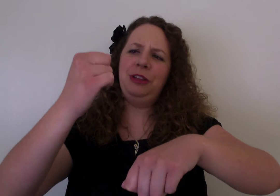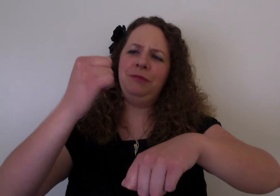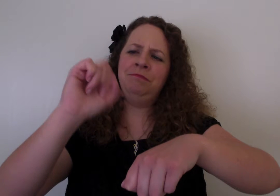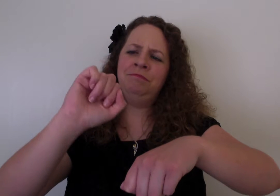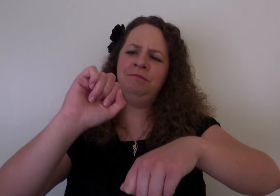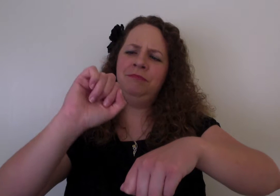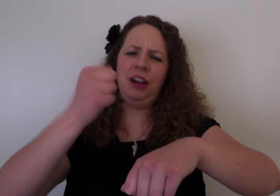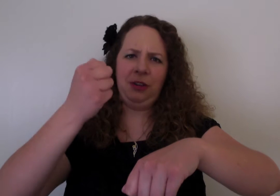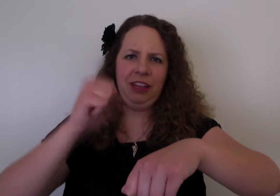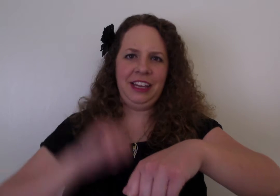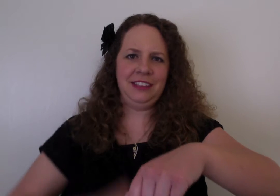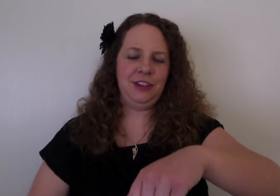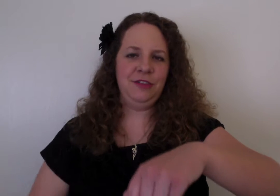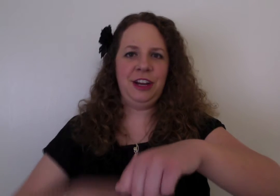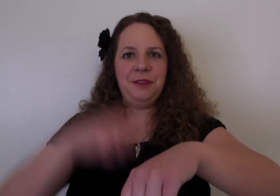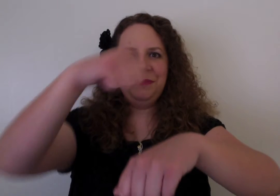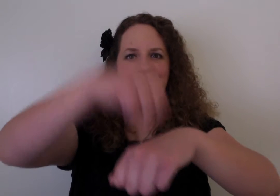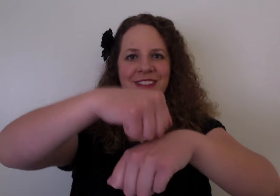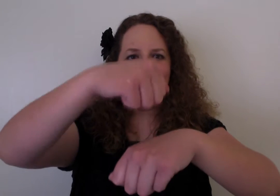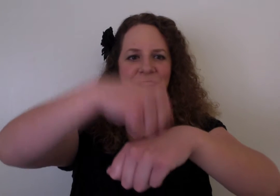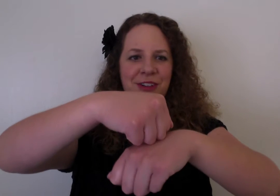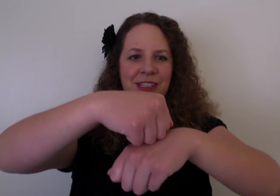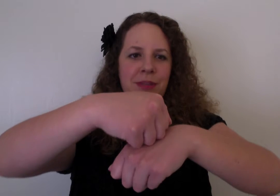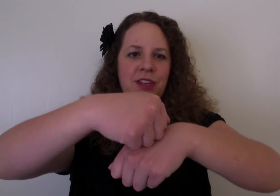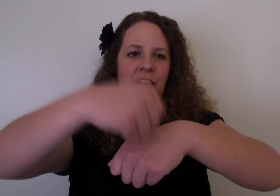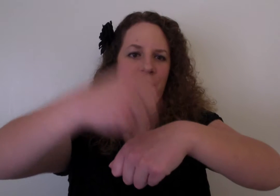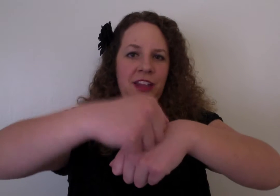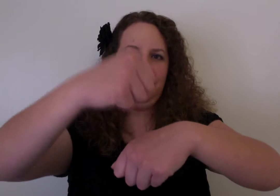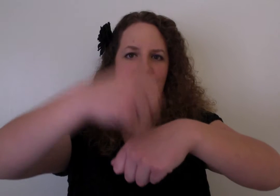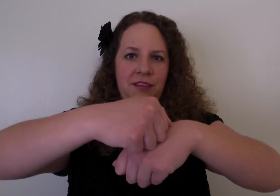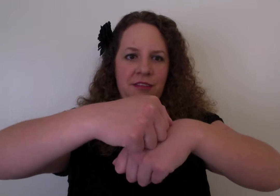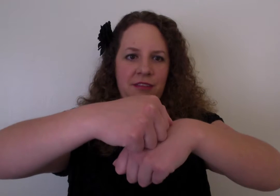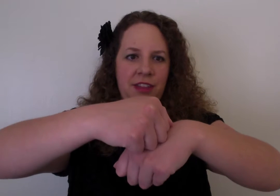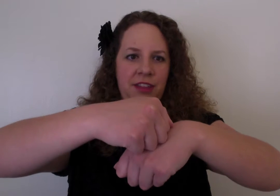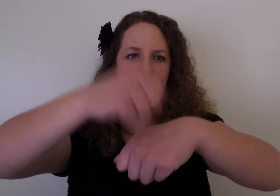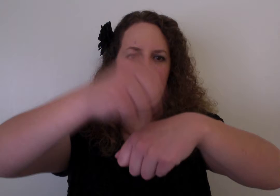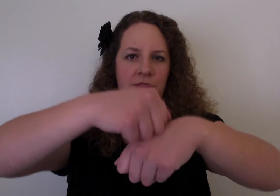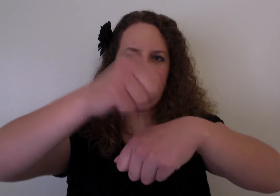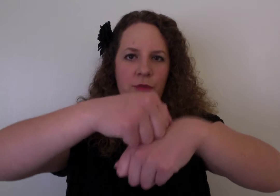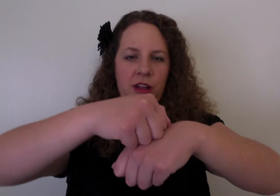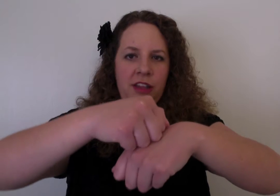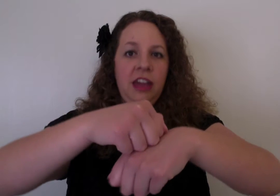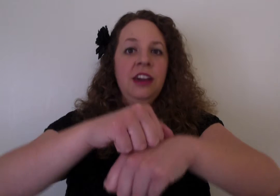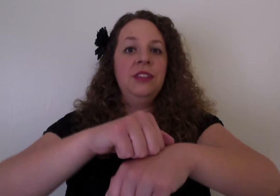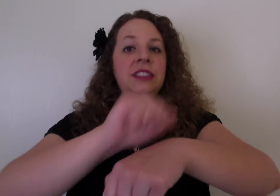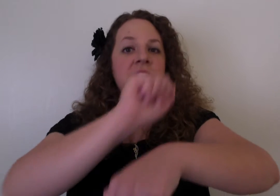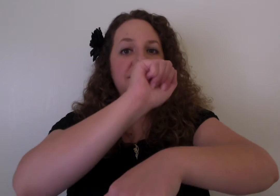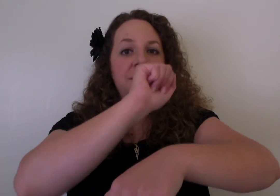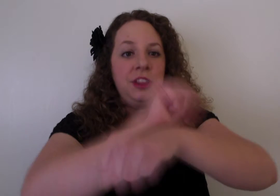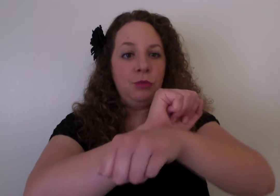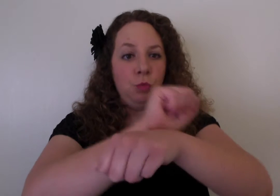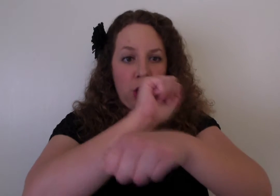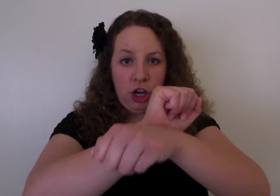your knuckle I guess, not your finger. You're going to be knocking like that, rock. This is different than work,